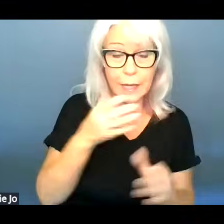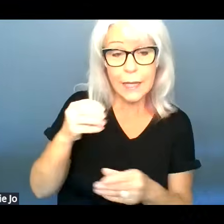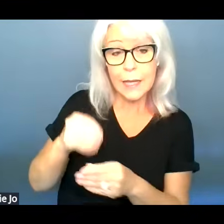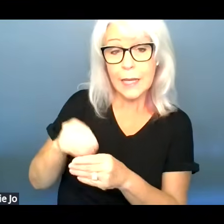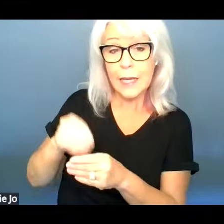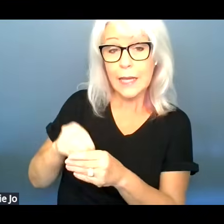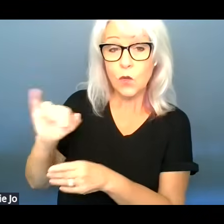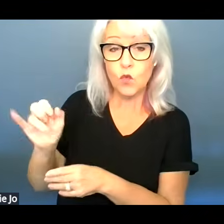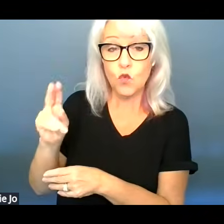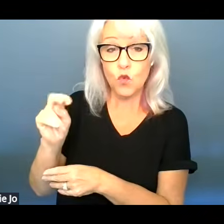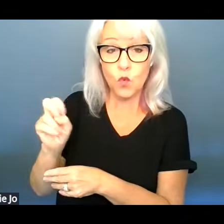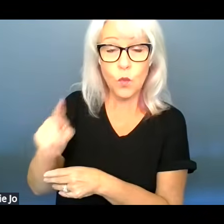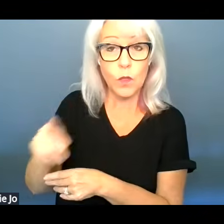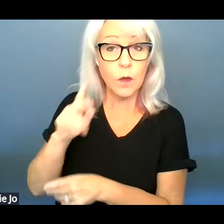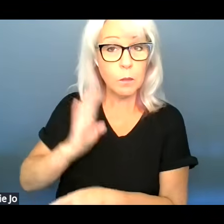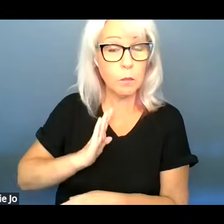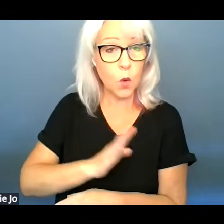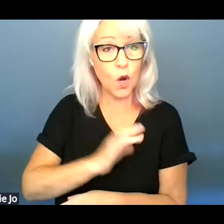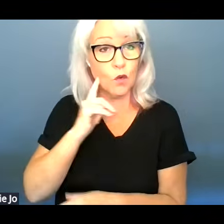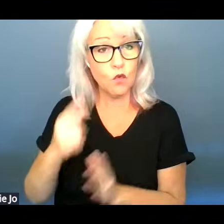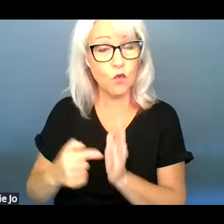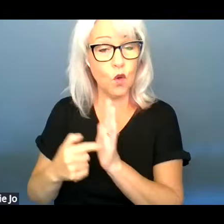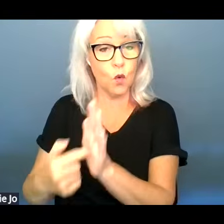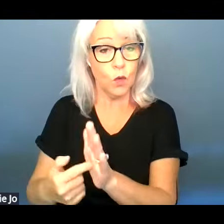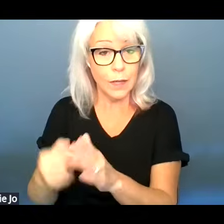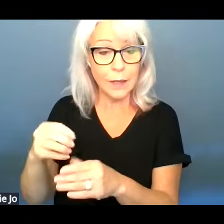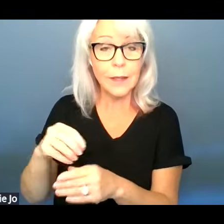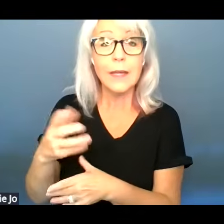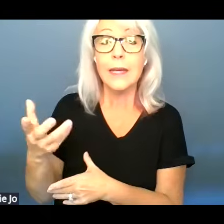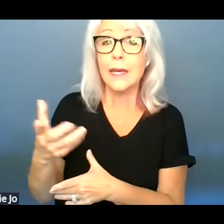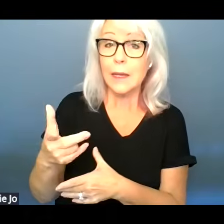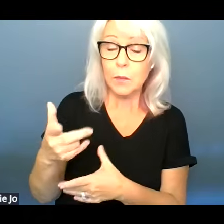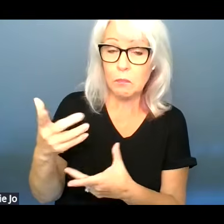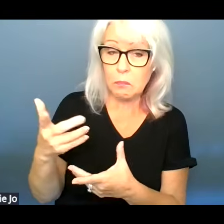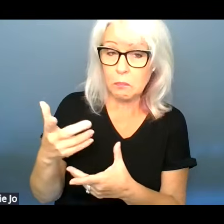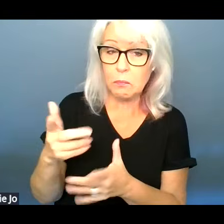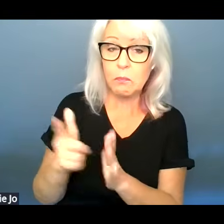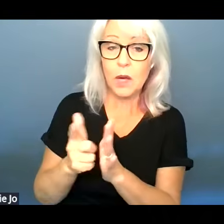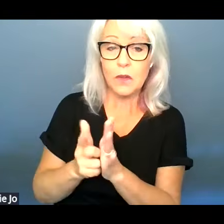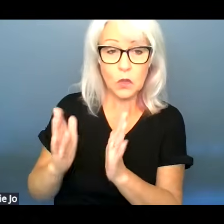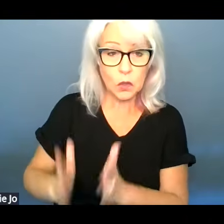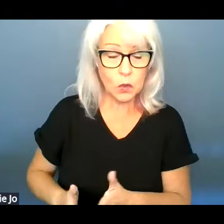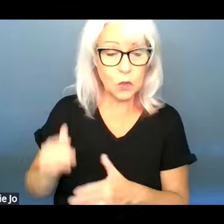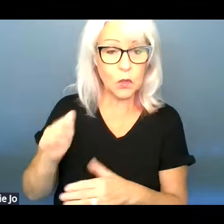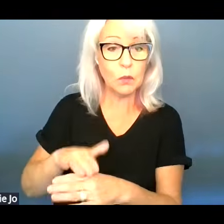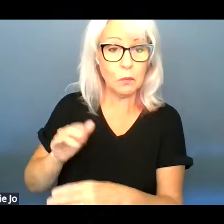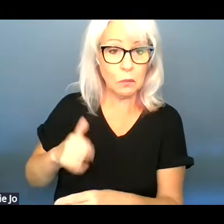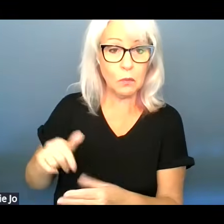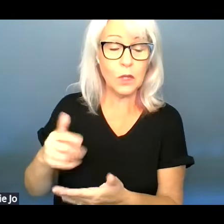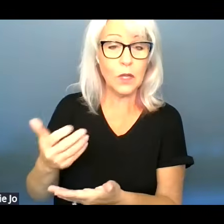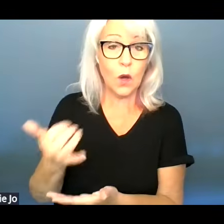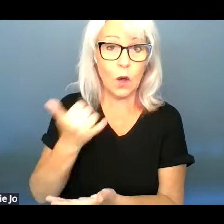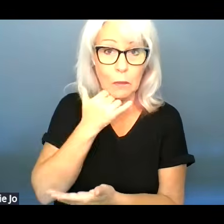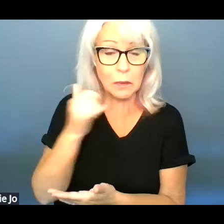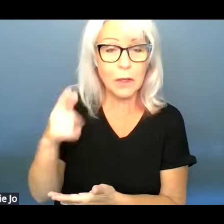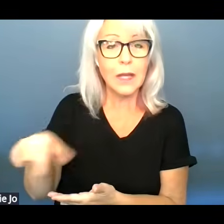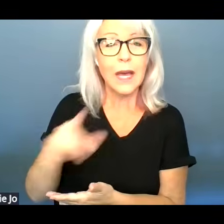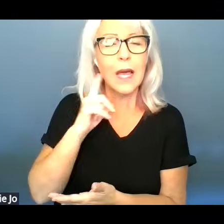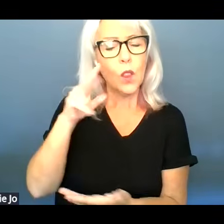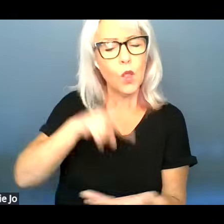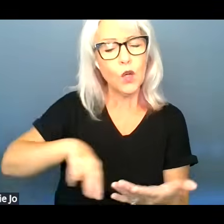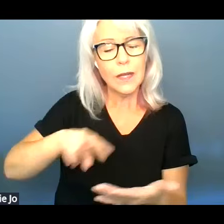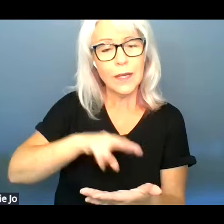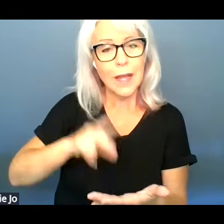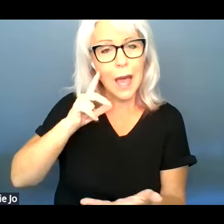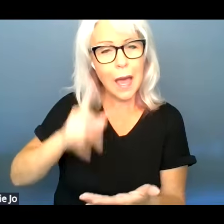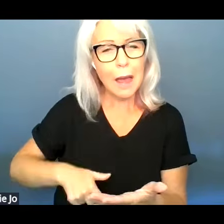gentlemen, showed that to us in the county prosecutor recall. So I took a look at exactly that hearing in addition to the results of